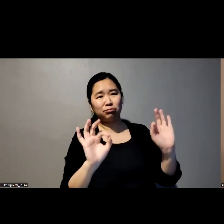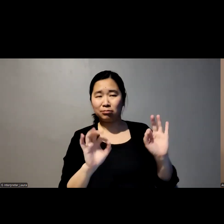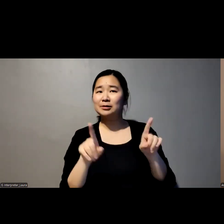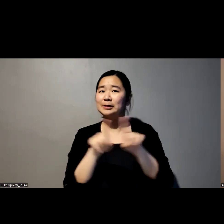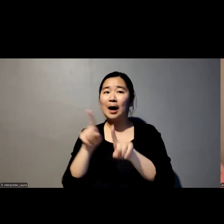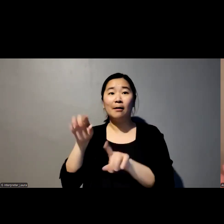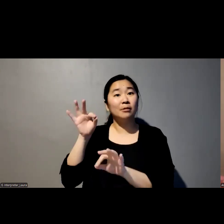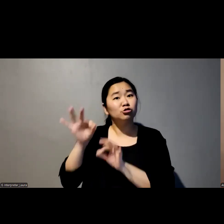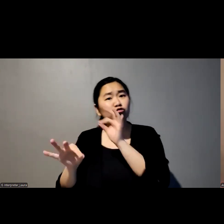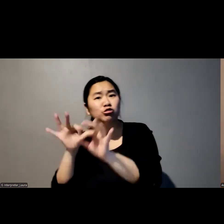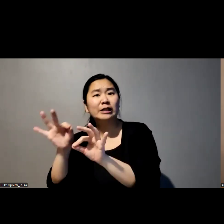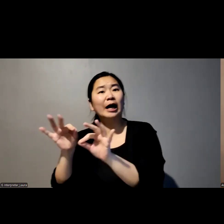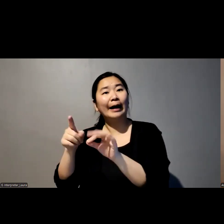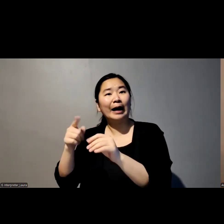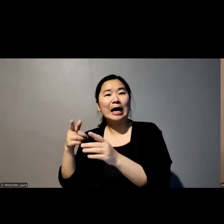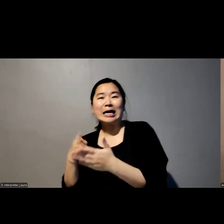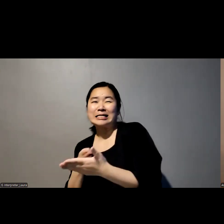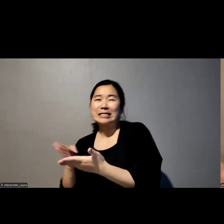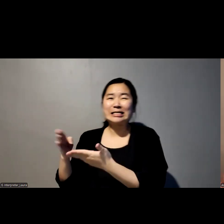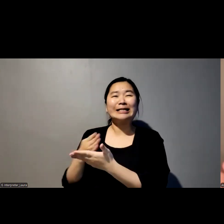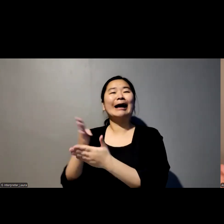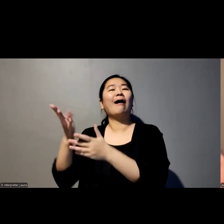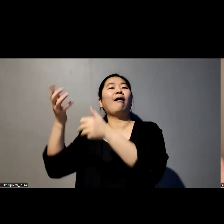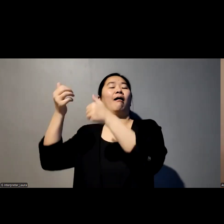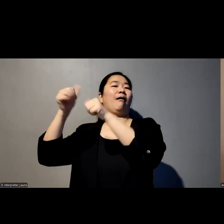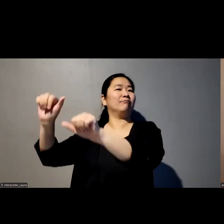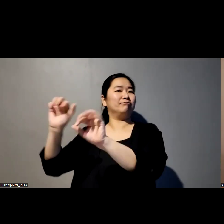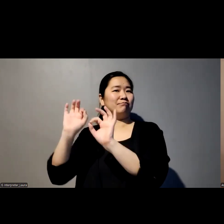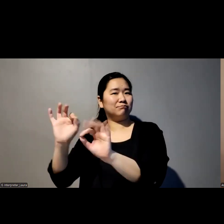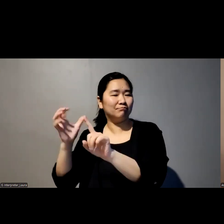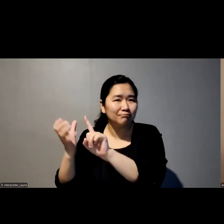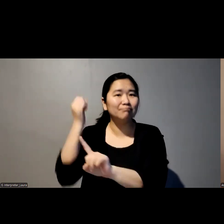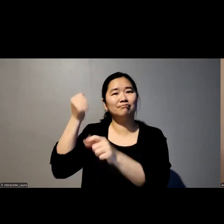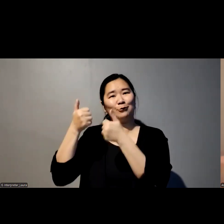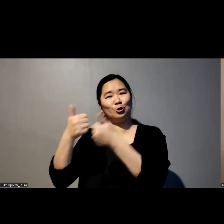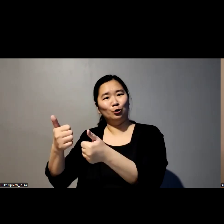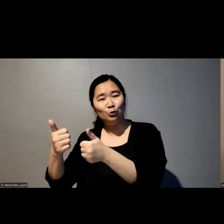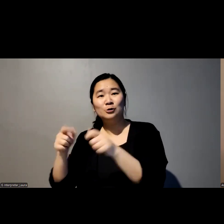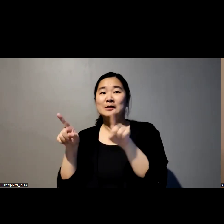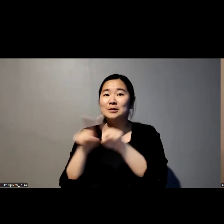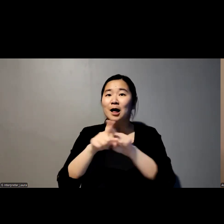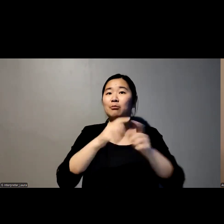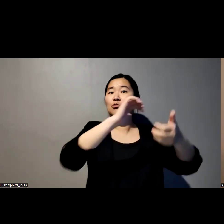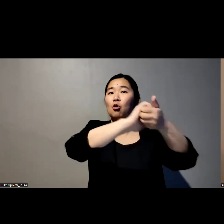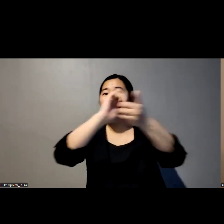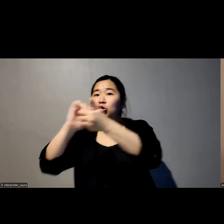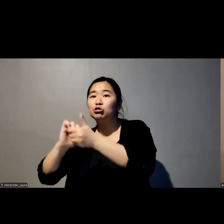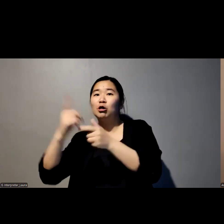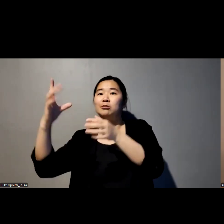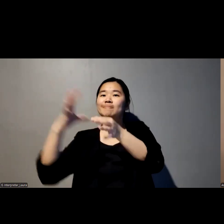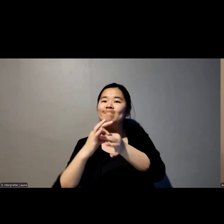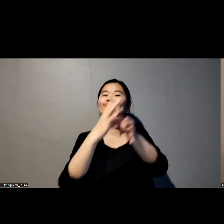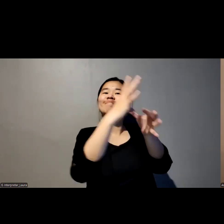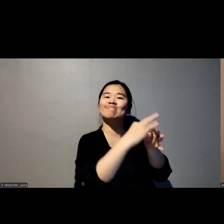I will now go actually to the other side of the world. So while this is a late evening for Oyong, it's a very early morning for our next